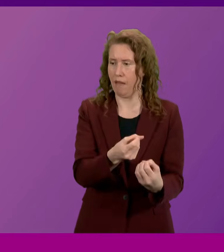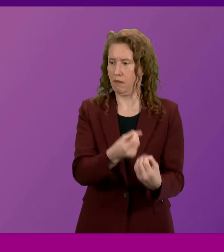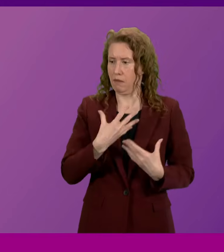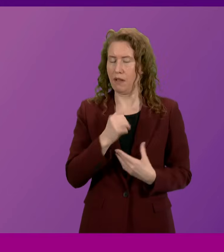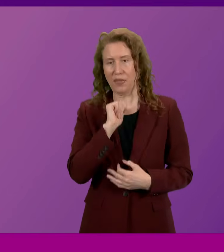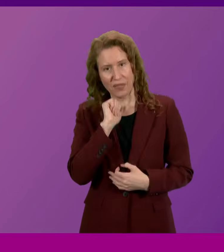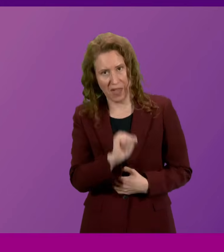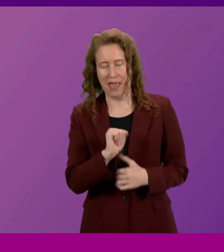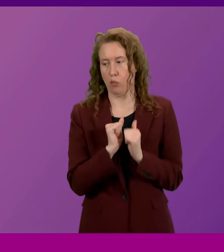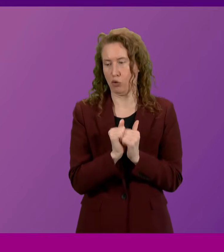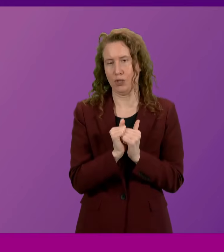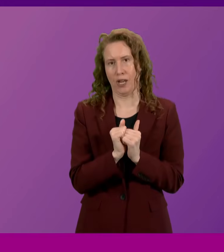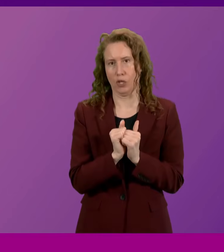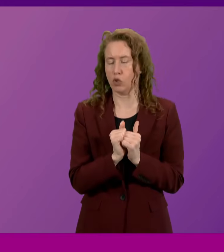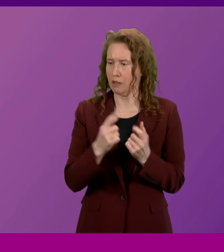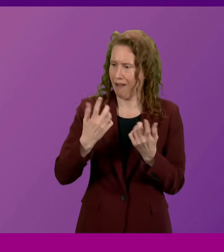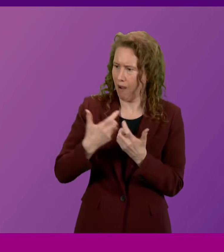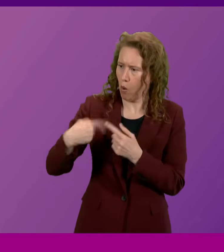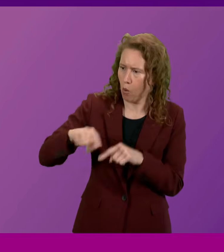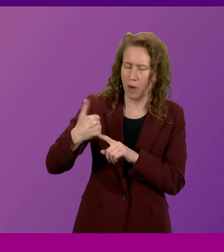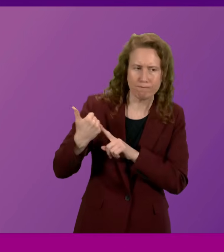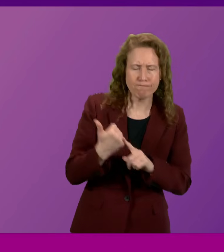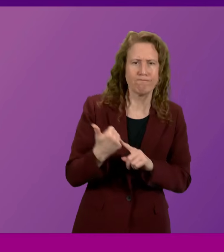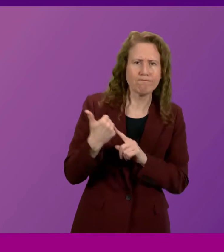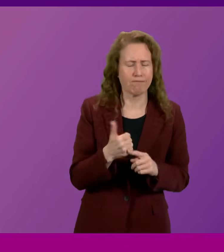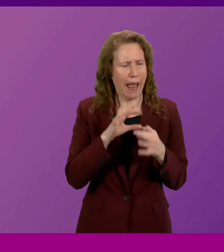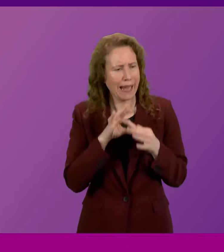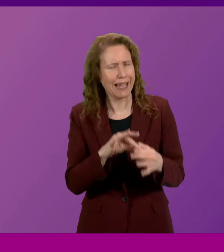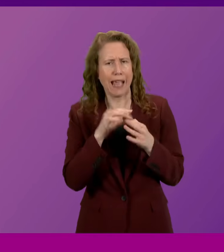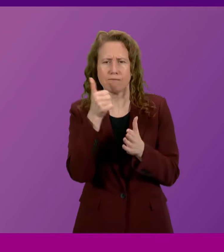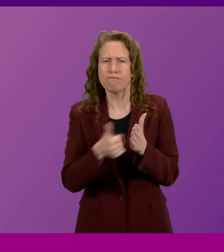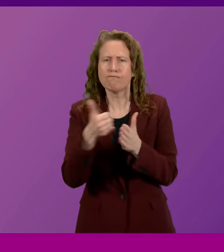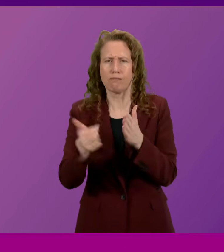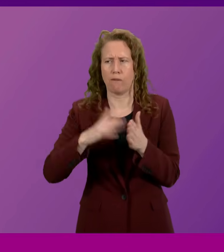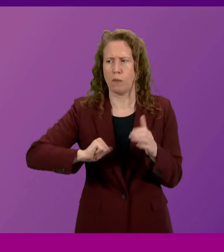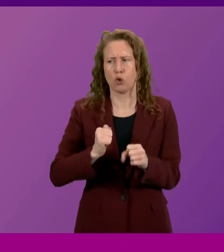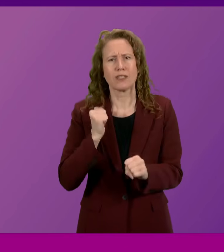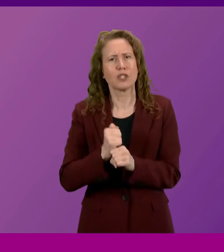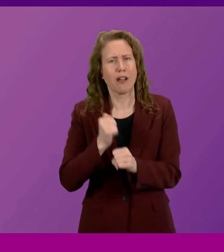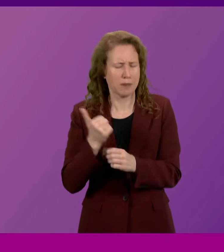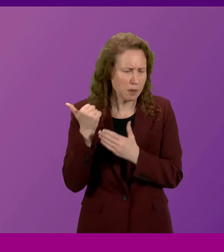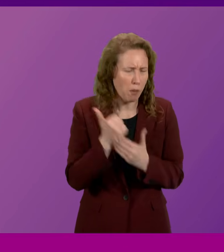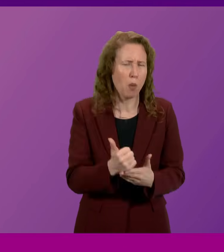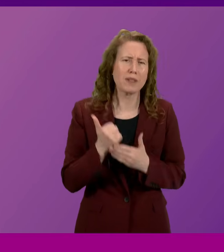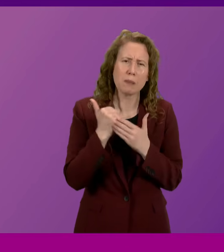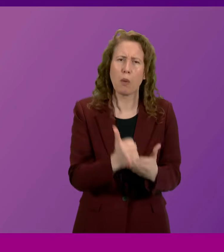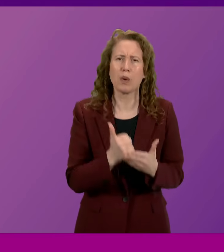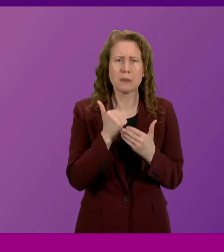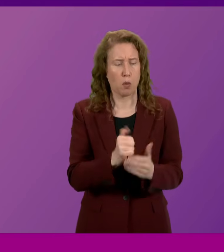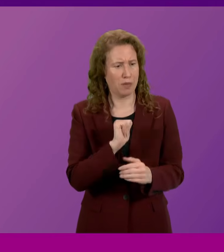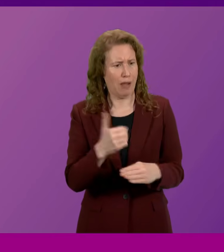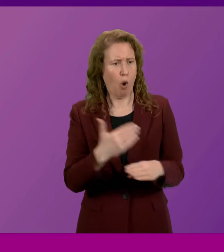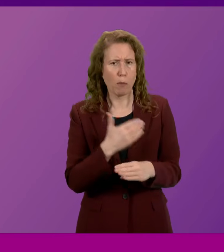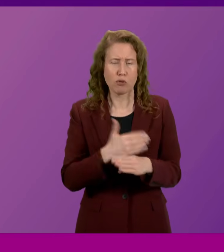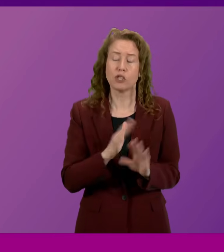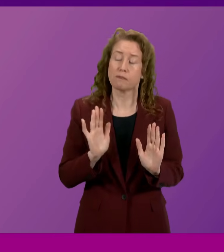expressed their appreciation of the sustained engagement of the Scottish Government in supporting their operations.